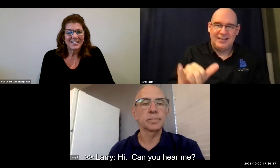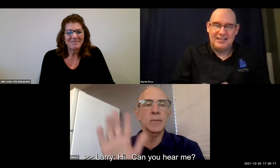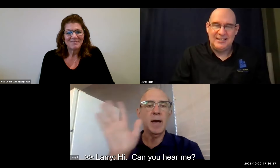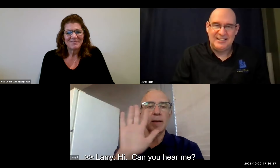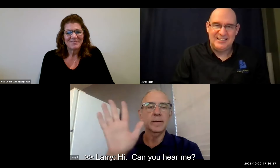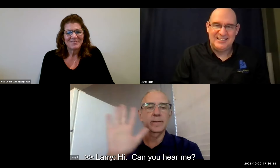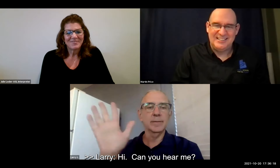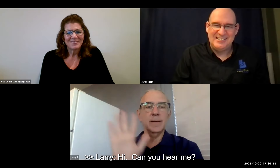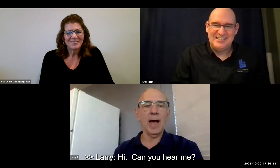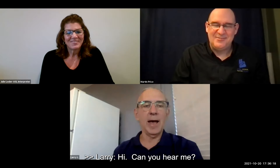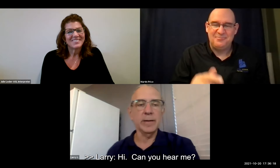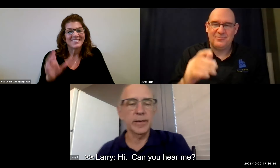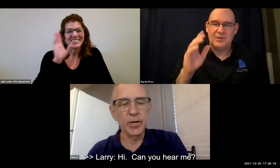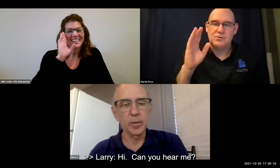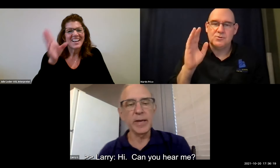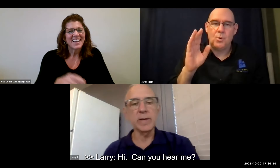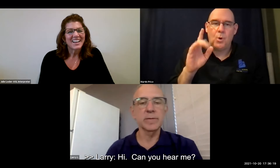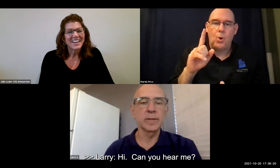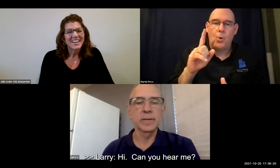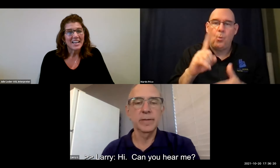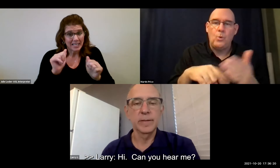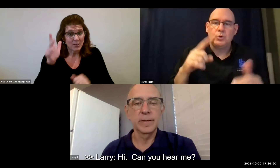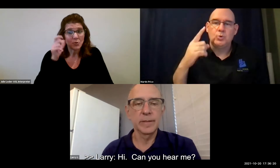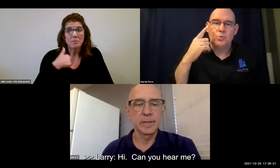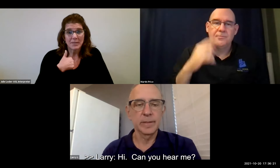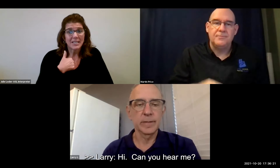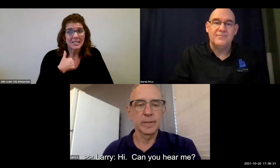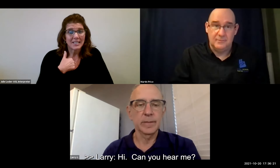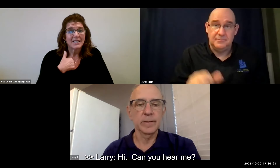Hello, Larry. Hi, can you hear me?